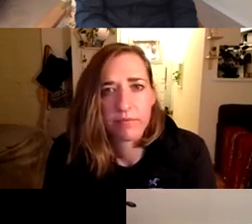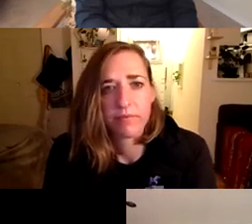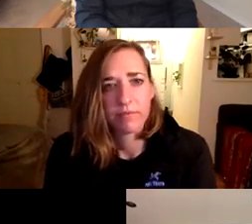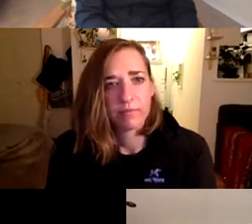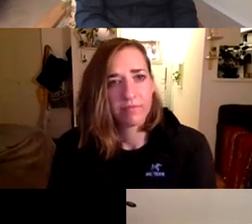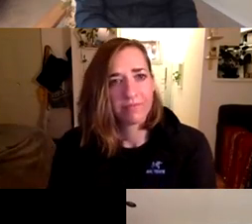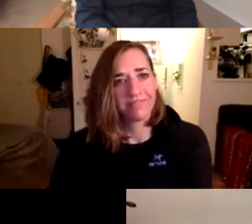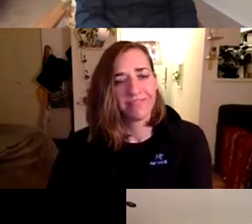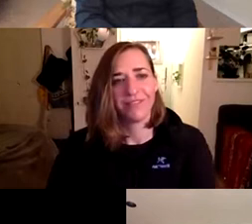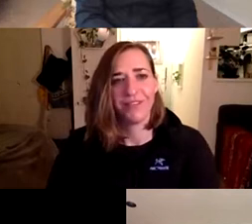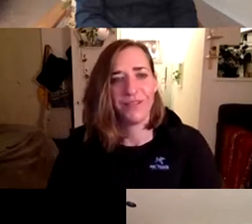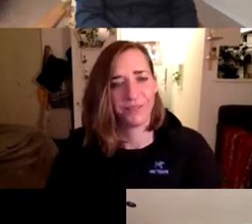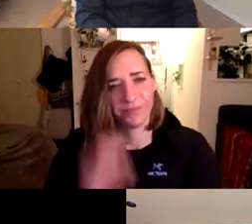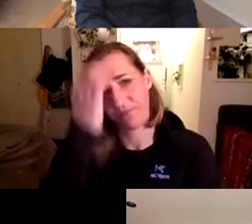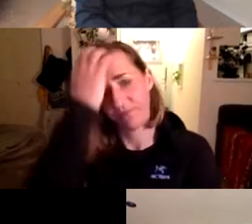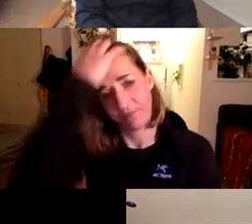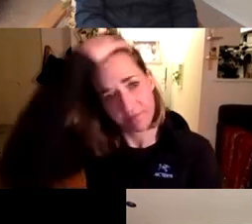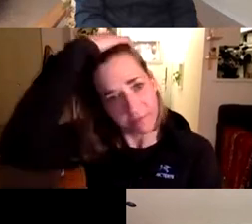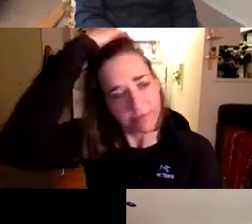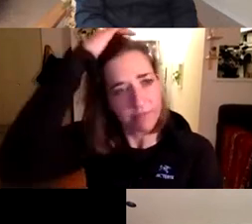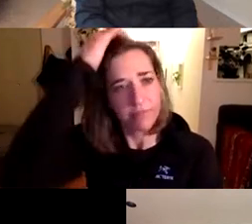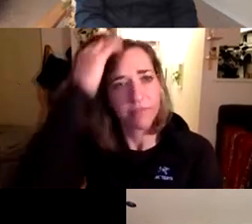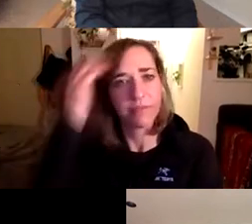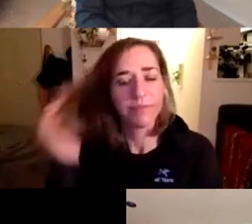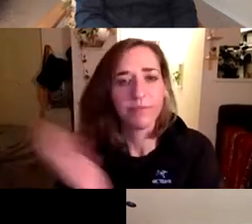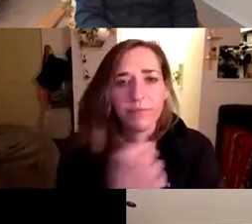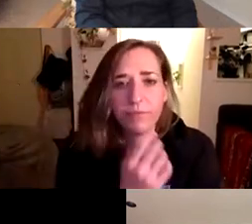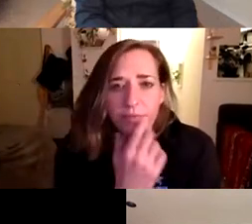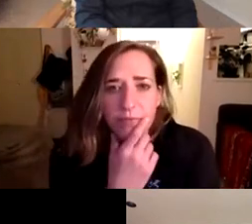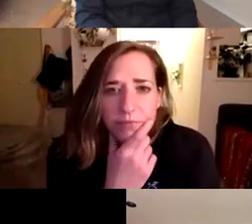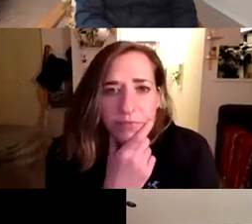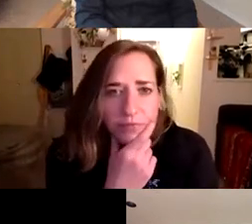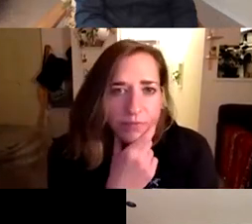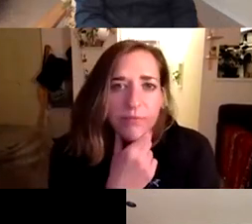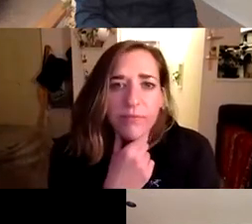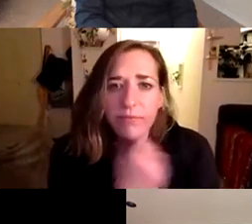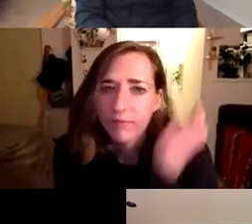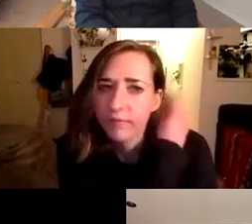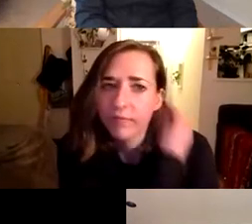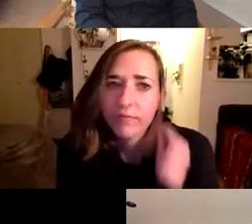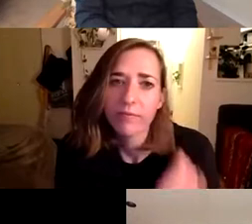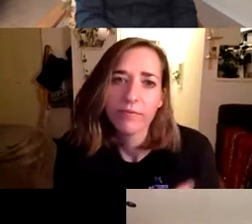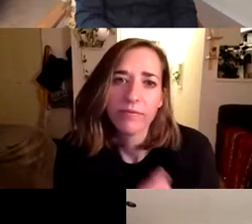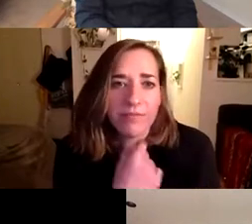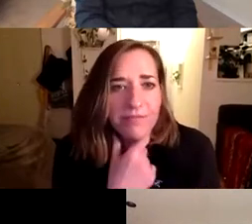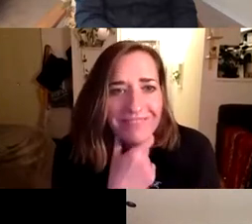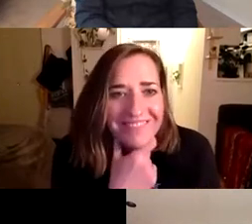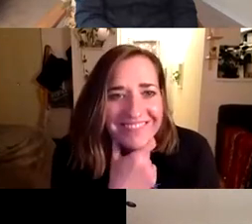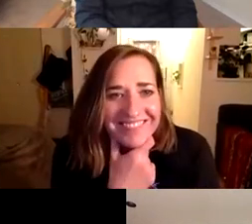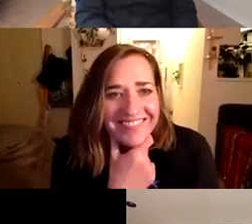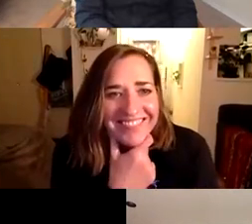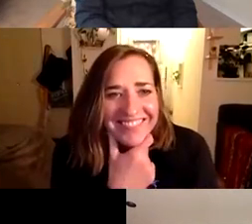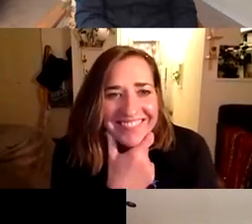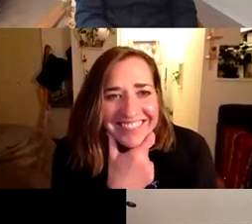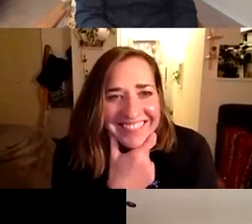Zoom, so that we can have them fully involved in the process and teaching us, let's be honest, all the cool words, the